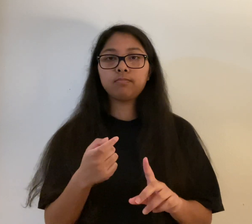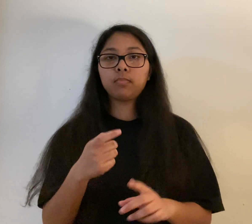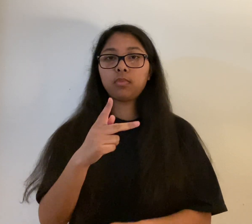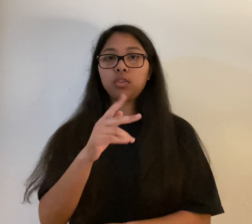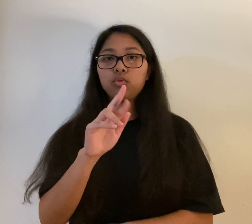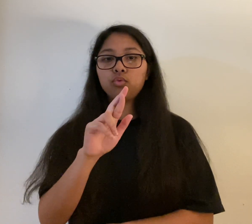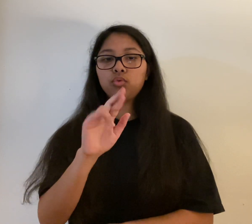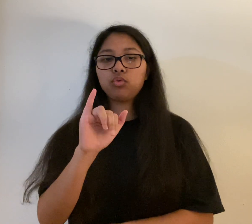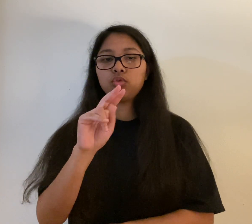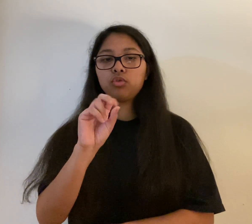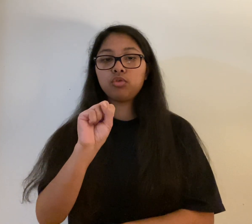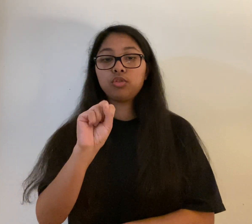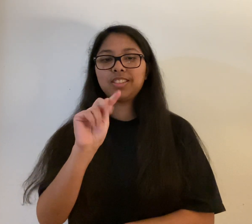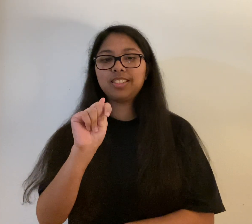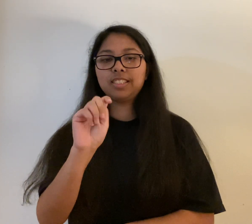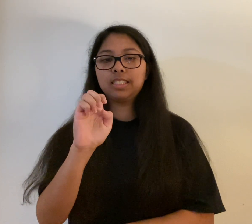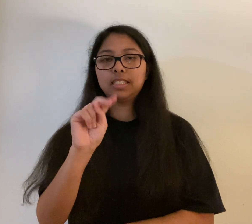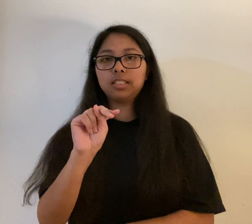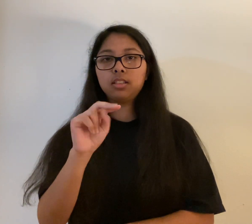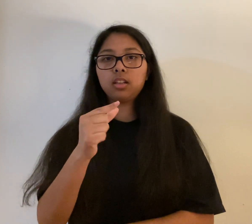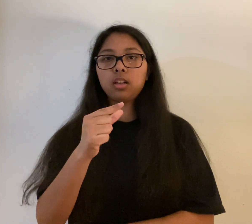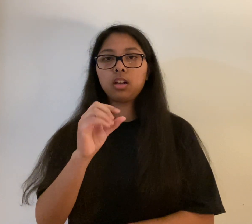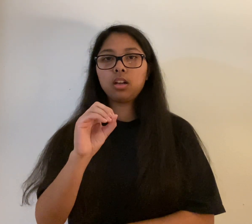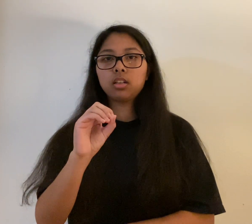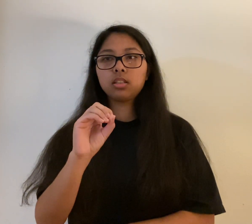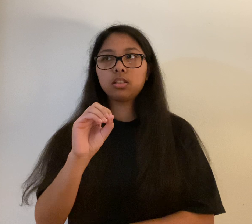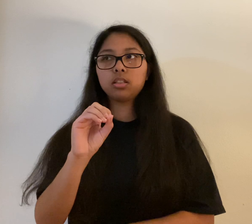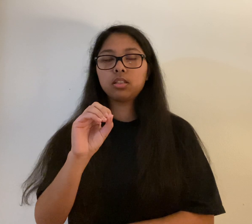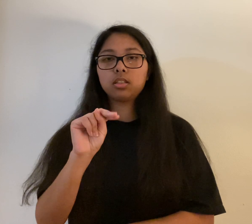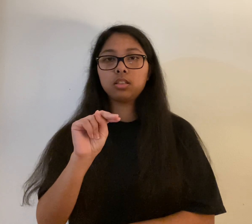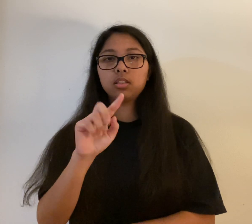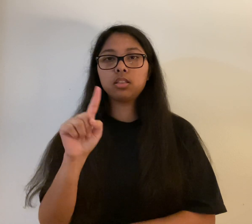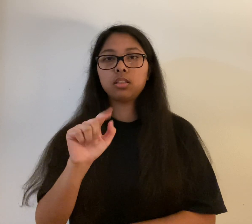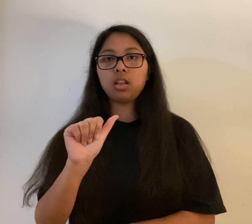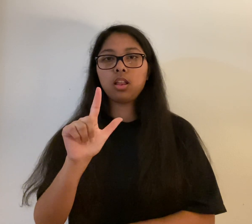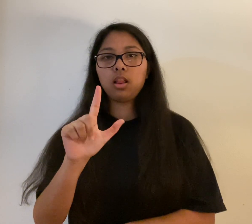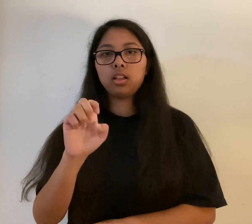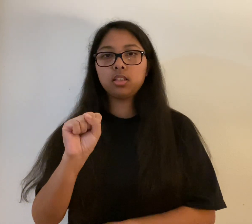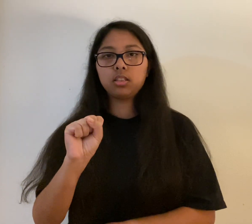Oral Interpreter, a brief description of functions and qualifications.